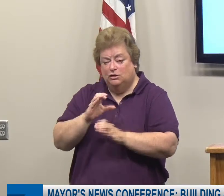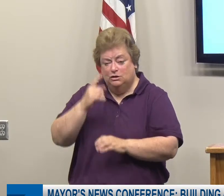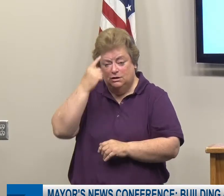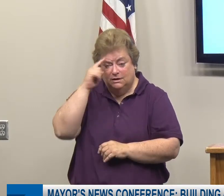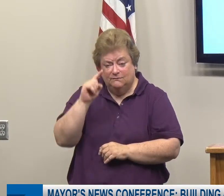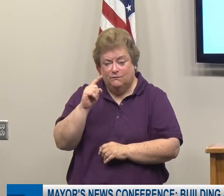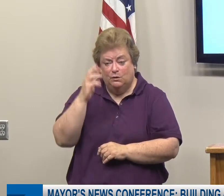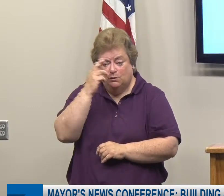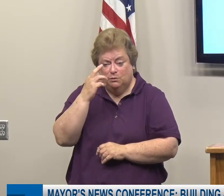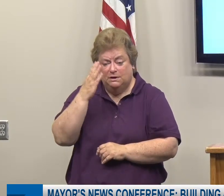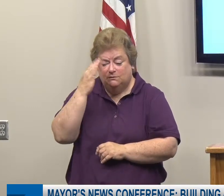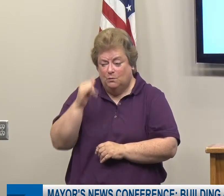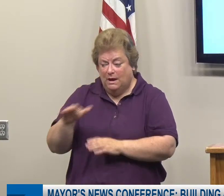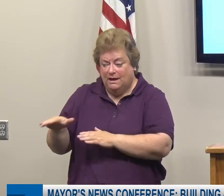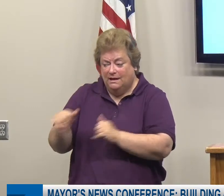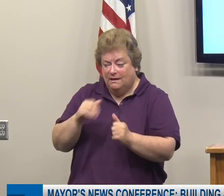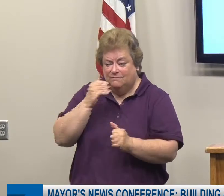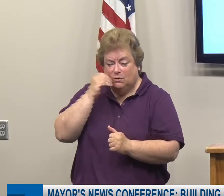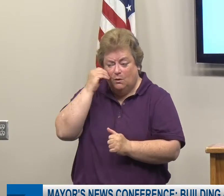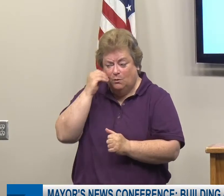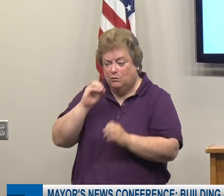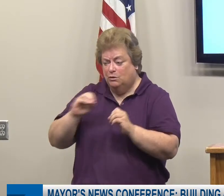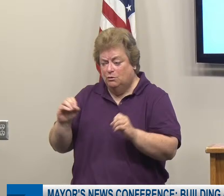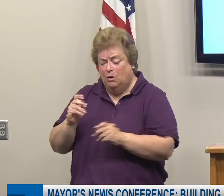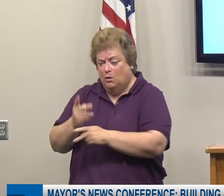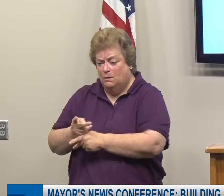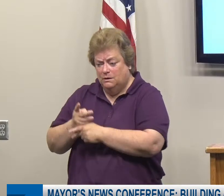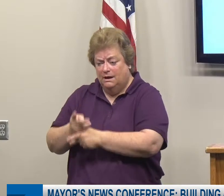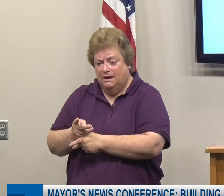of why they left home and were out of care.